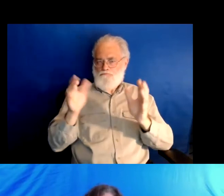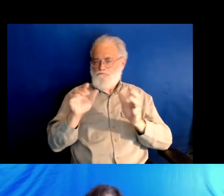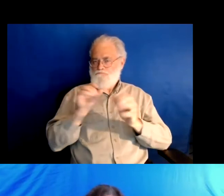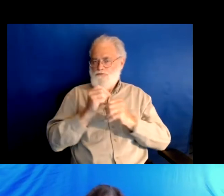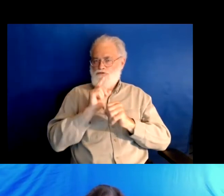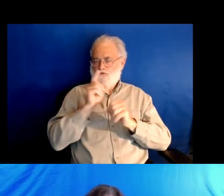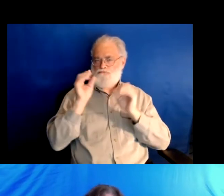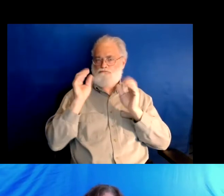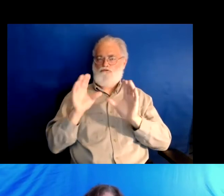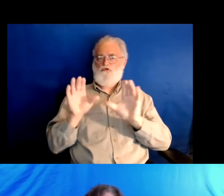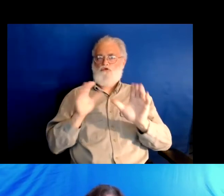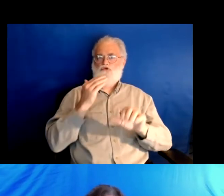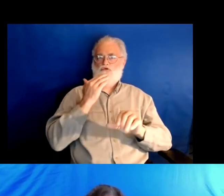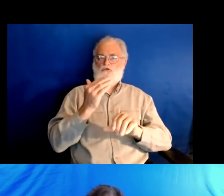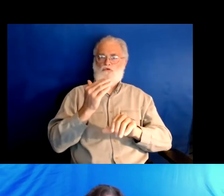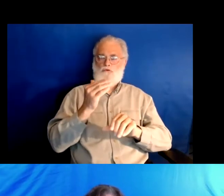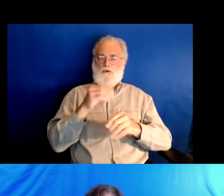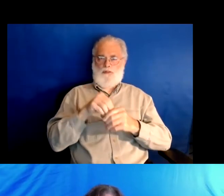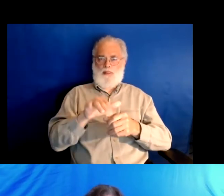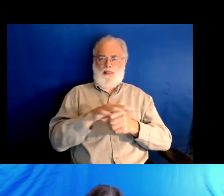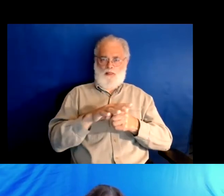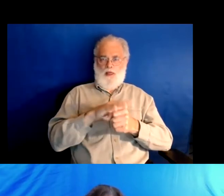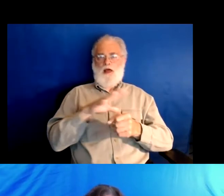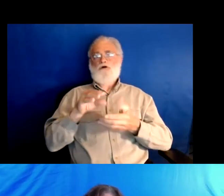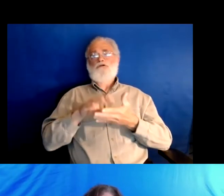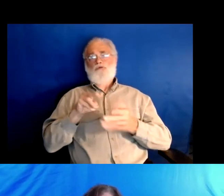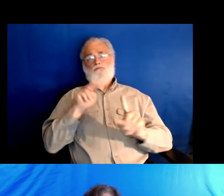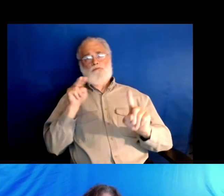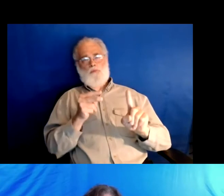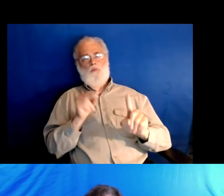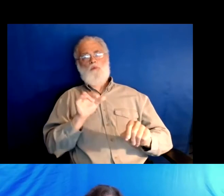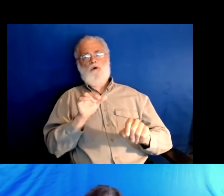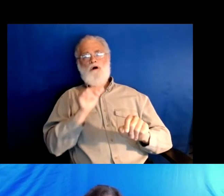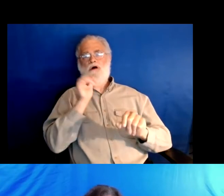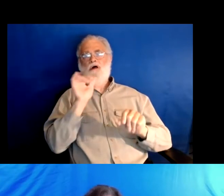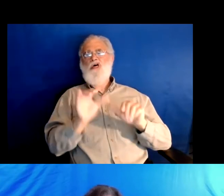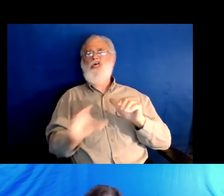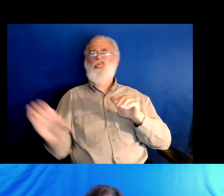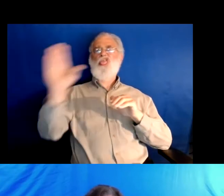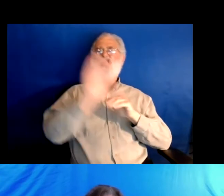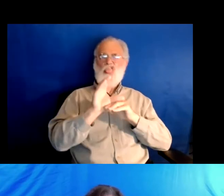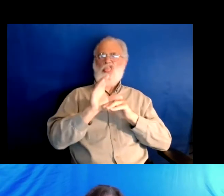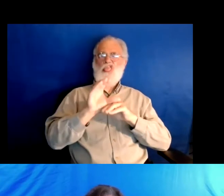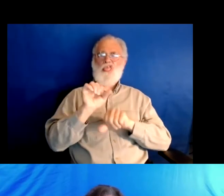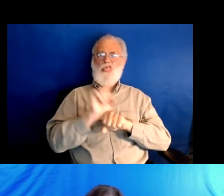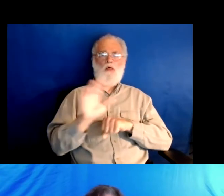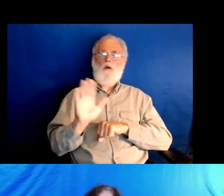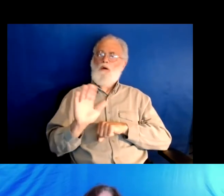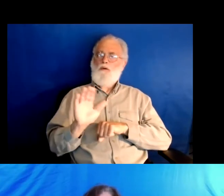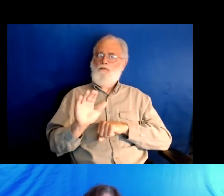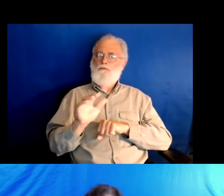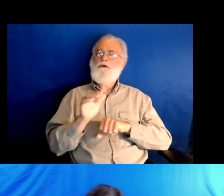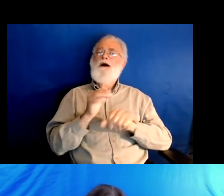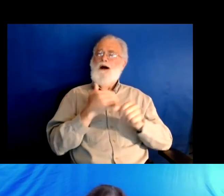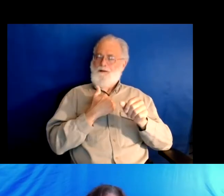in IXL to make sure that the students are doing well in that area and not